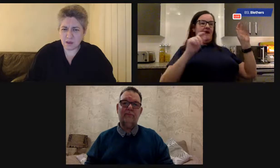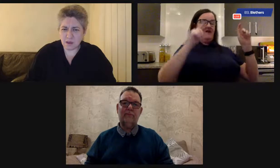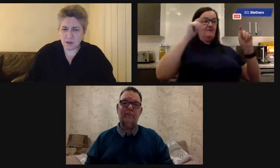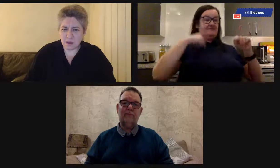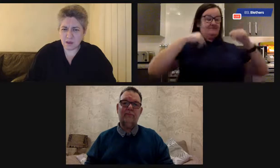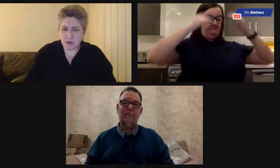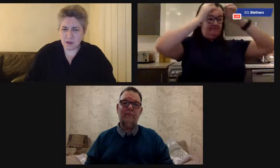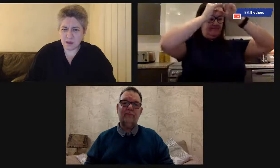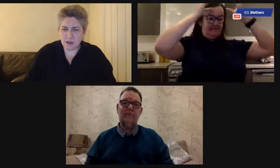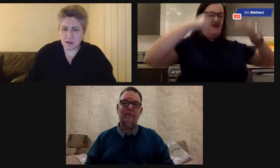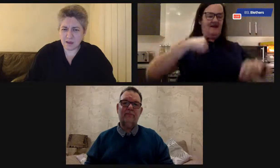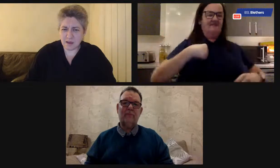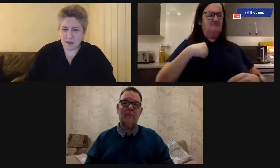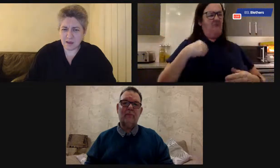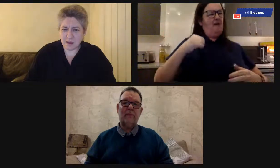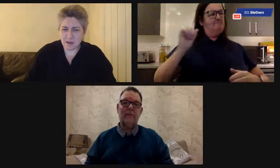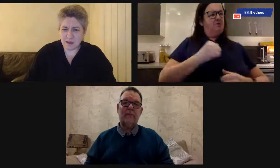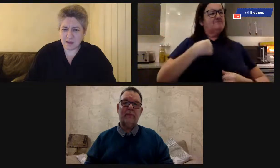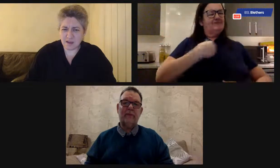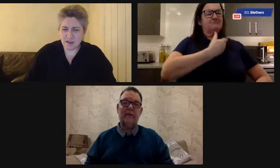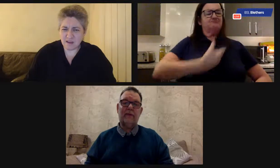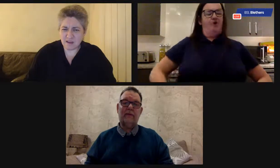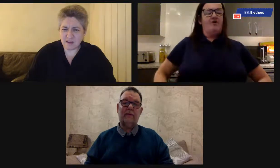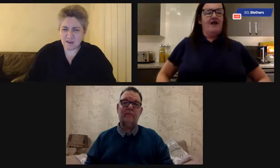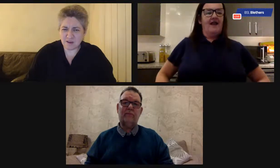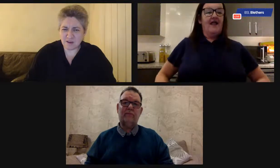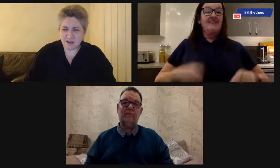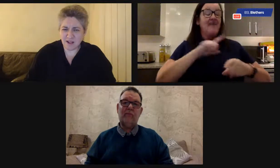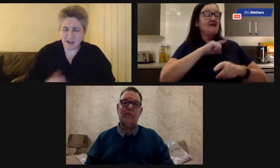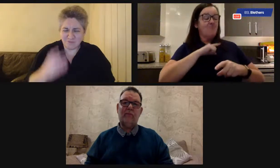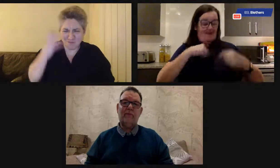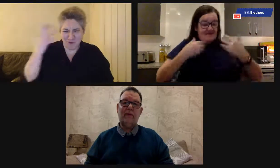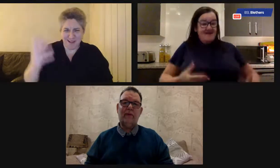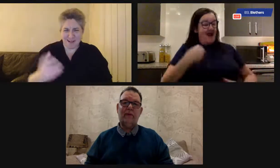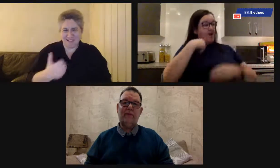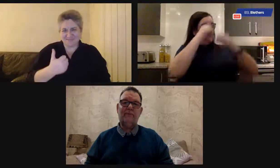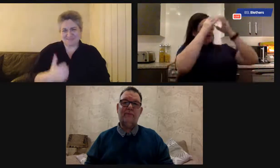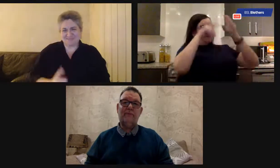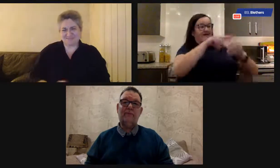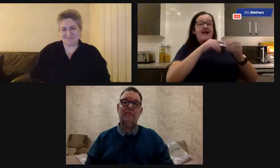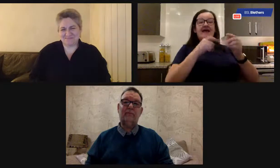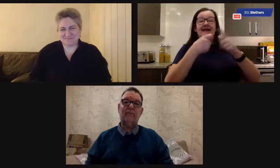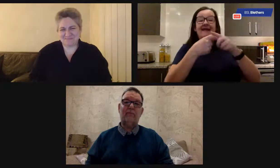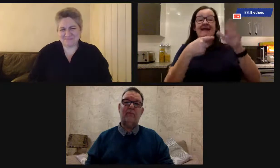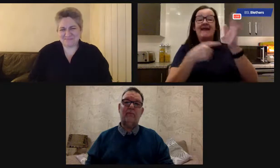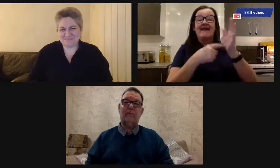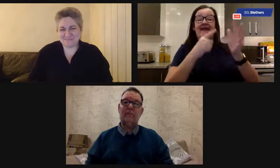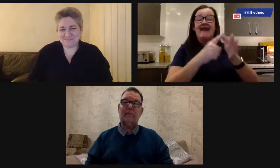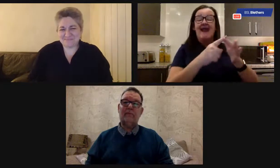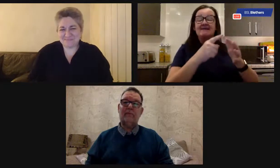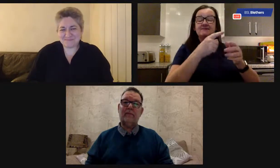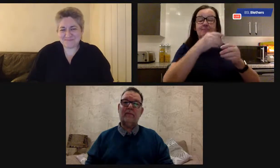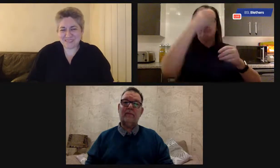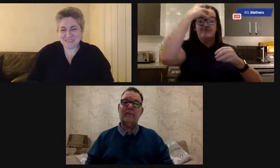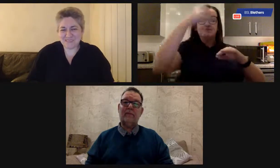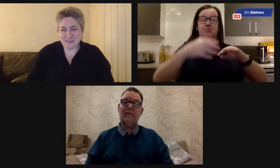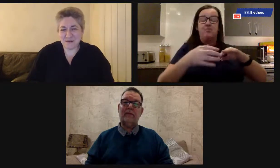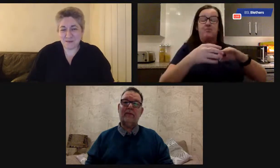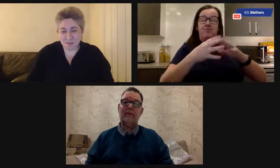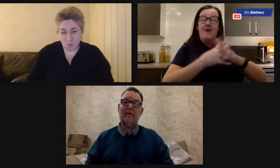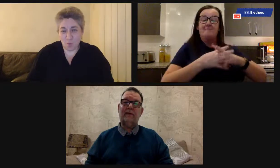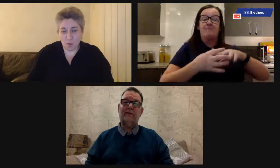I went into the bedroom, couldn't believe my eyes. I opened the weighted curtains and I thought I must be